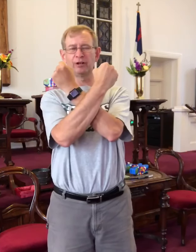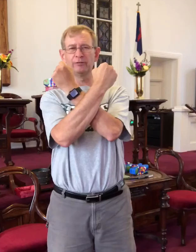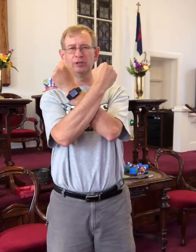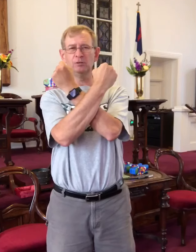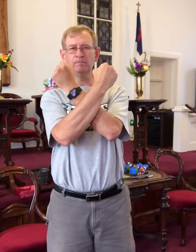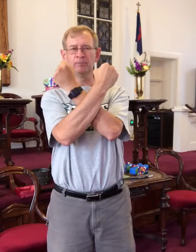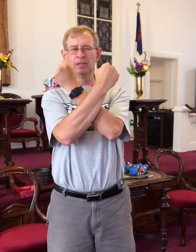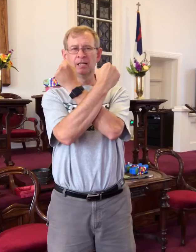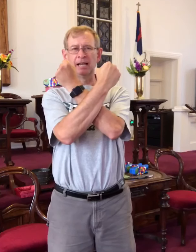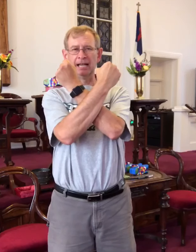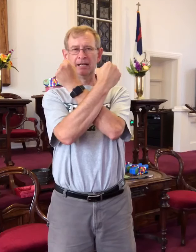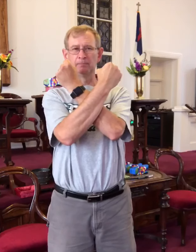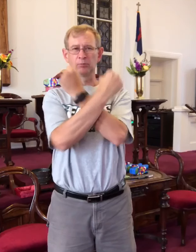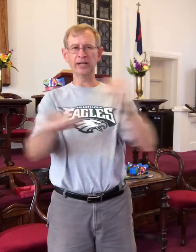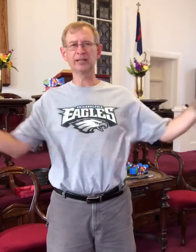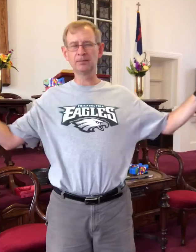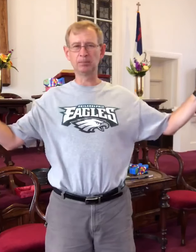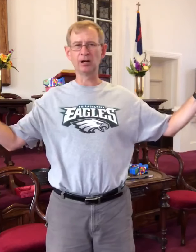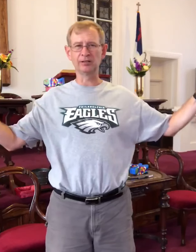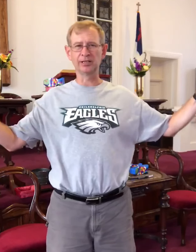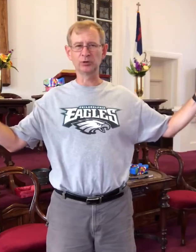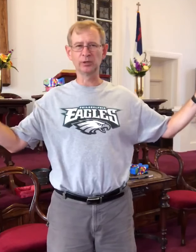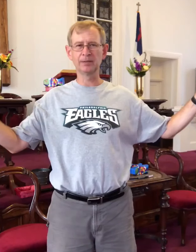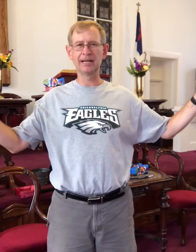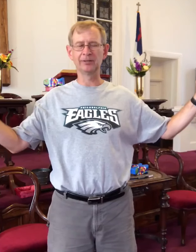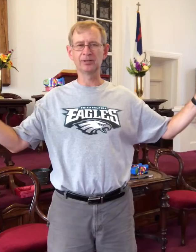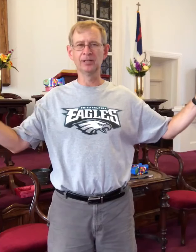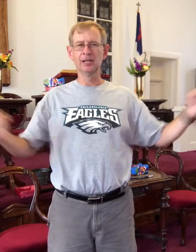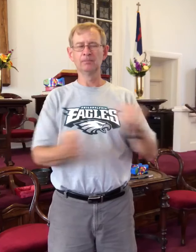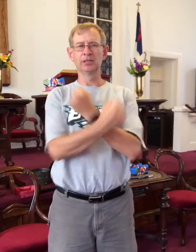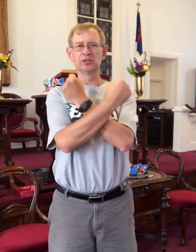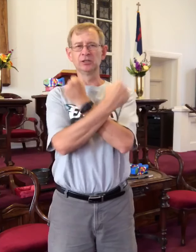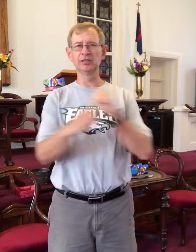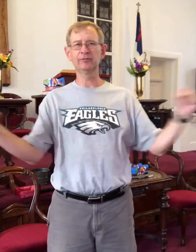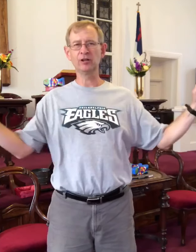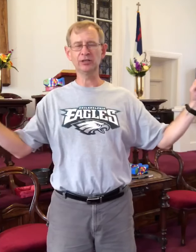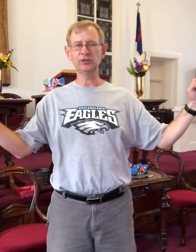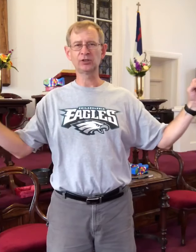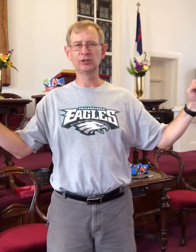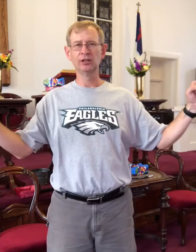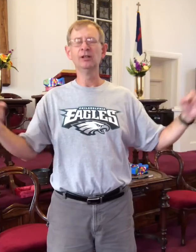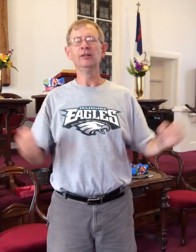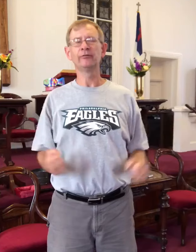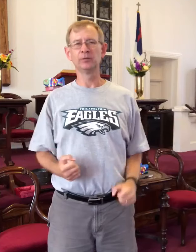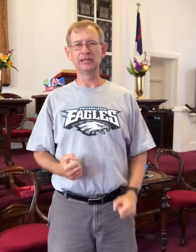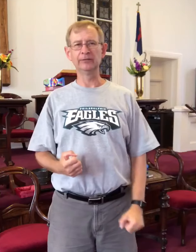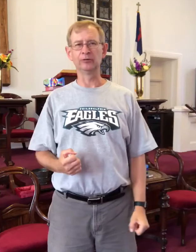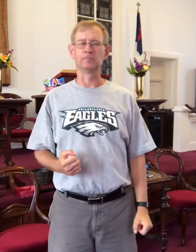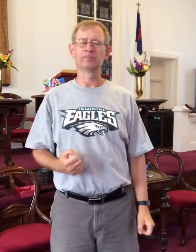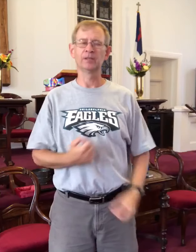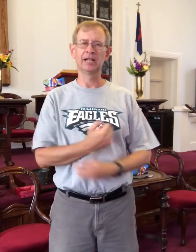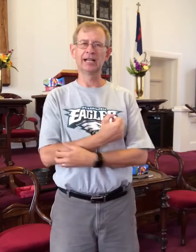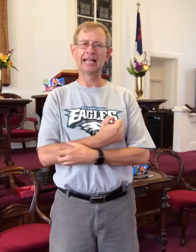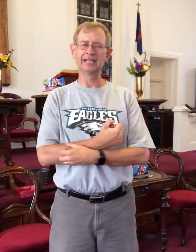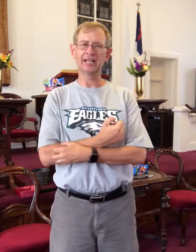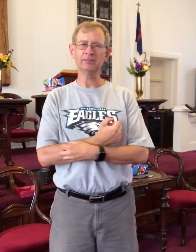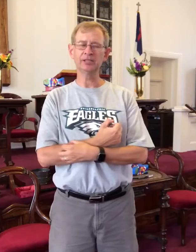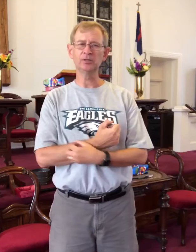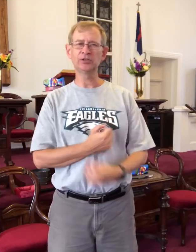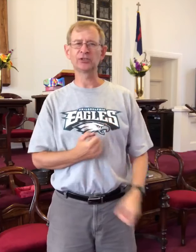of you and break them apart and swing them out. But deliver us from evil. And I'm going to use the